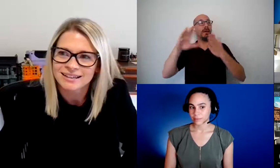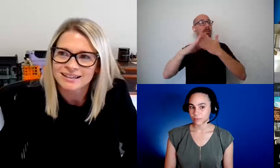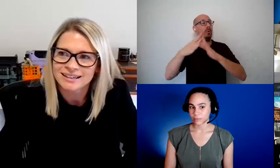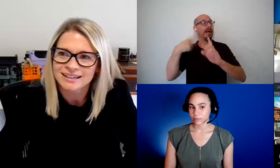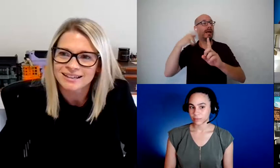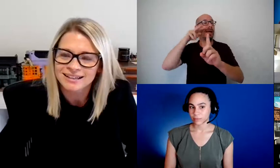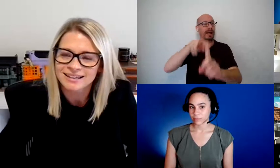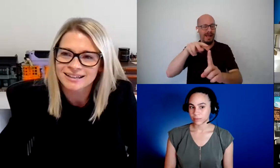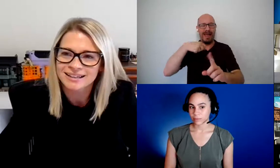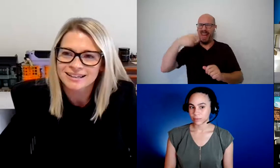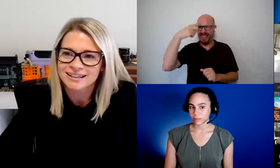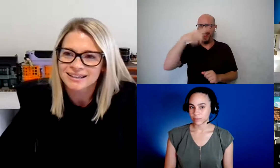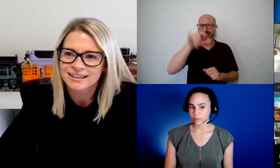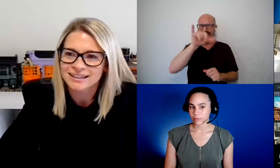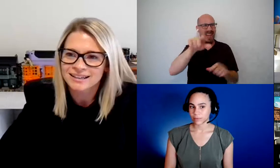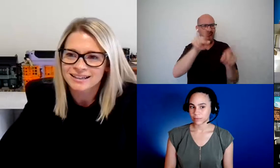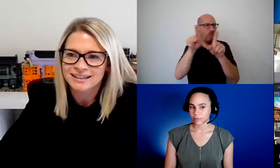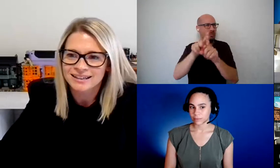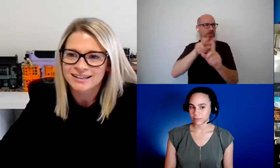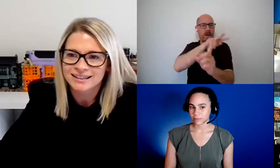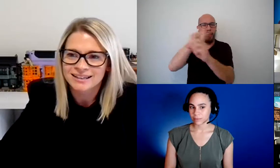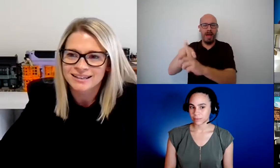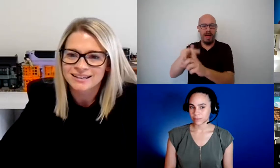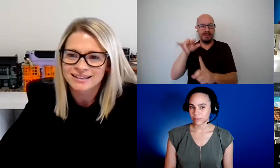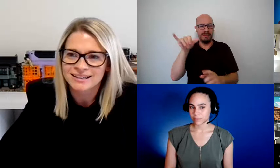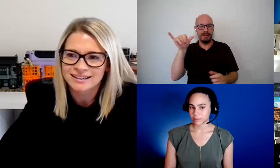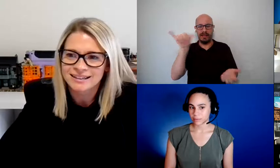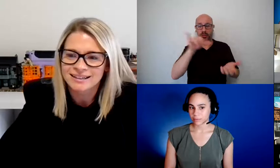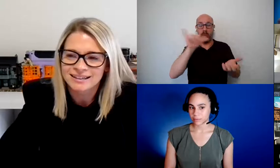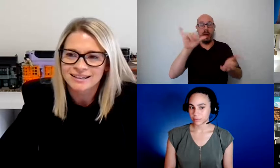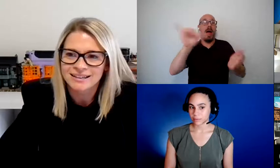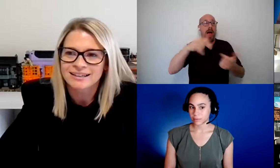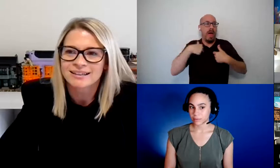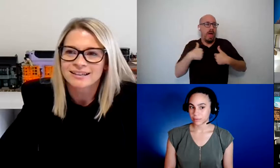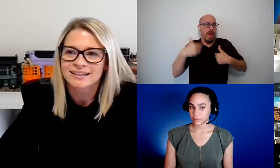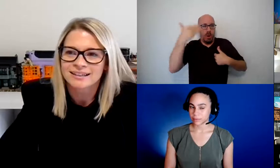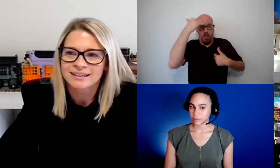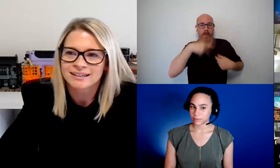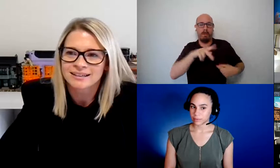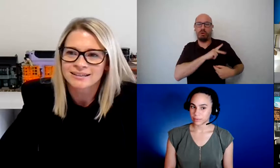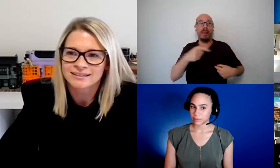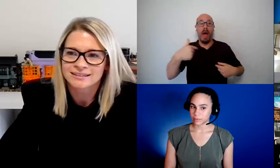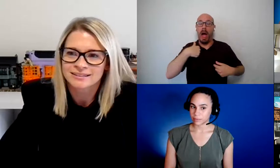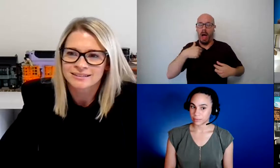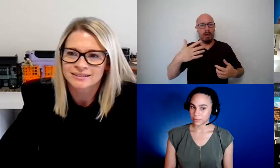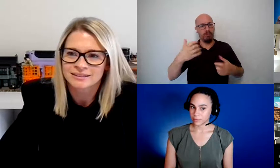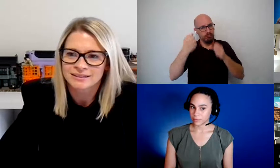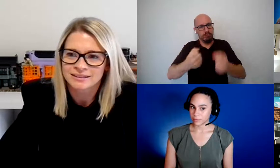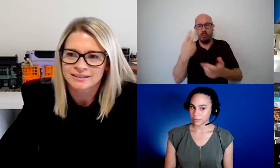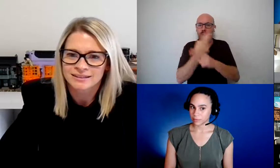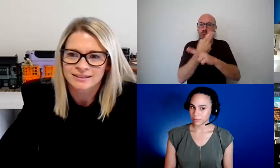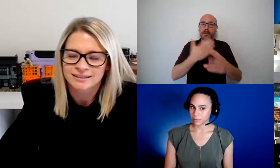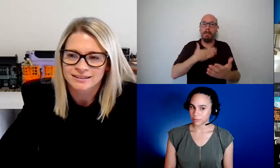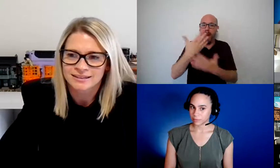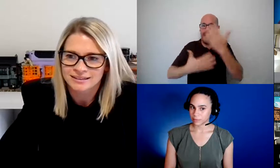applies as well. Or, you know, I know personally, I use my hands a lot and, you know, facial expressions. My wife